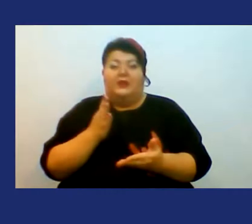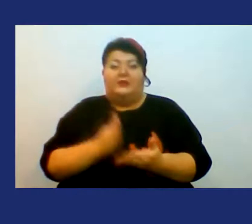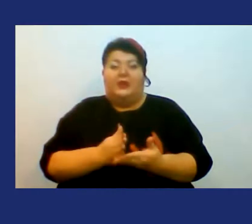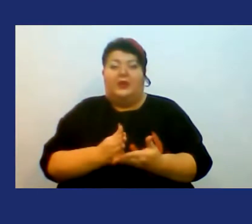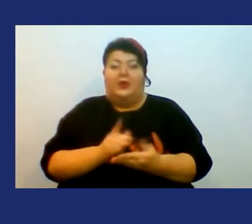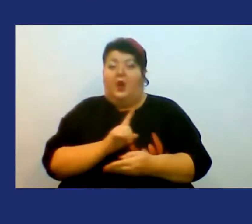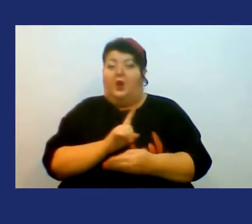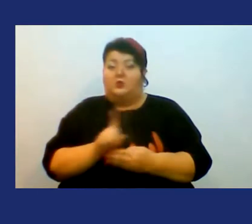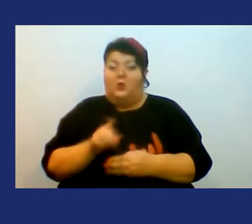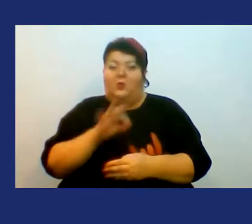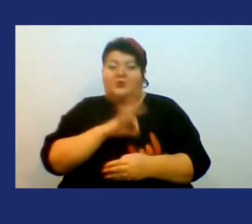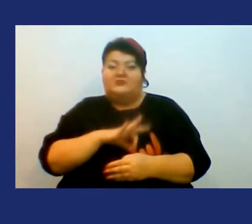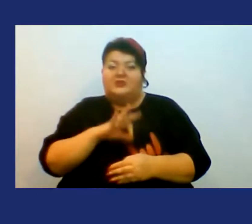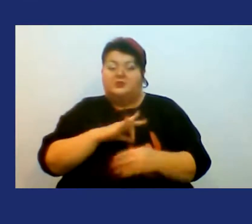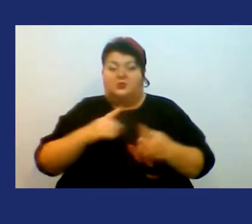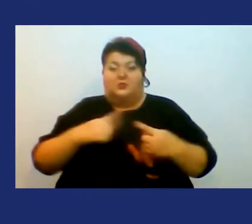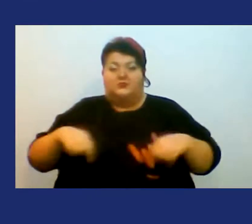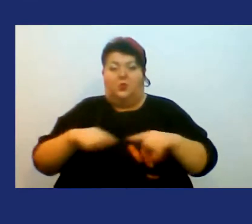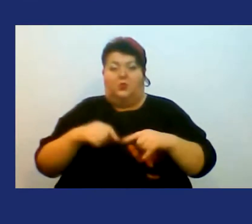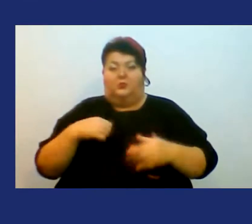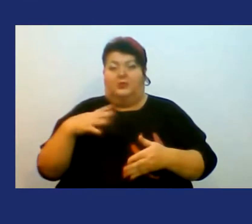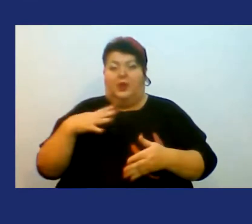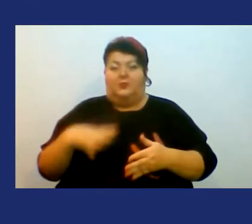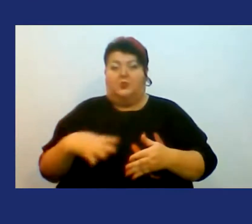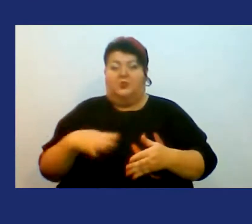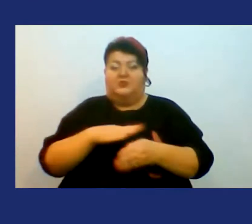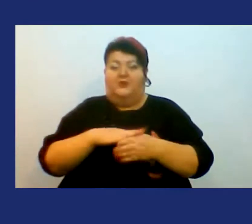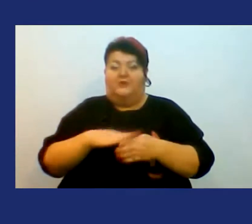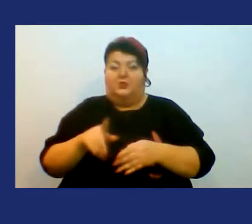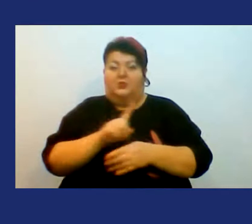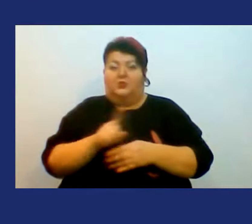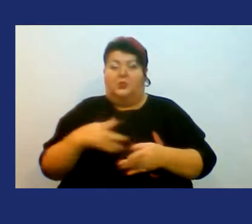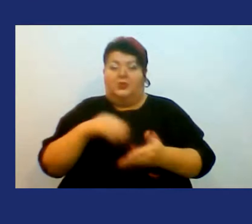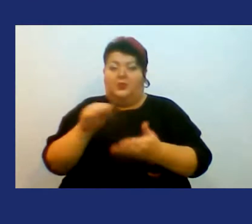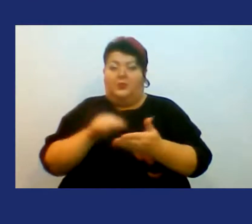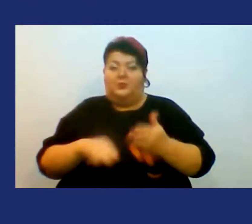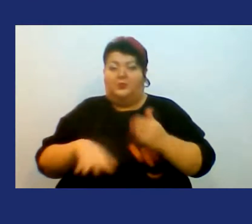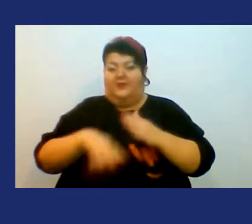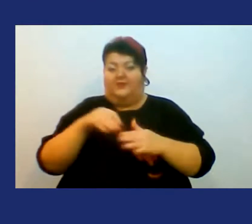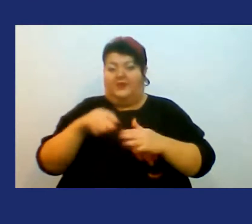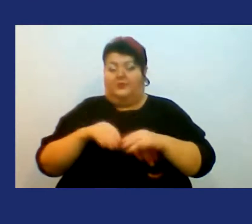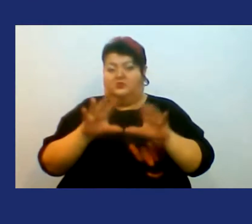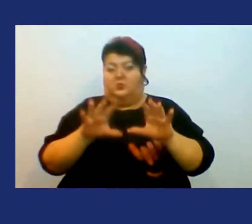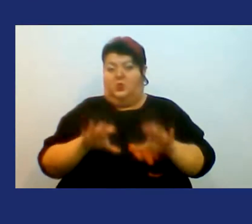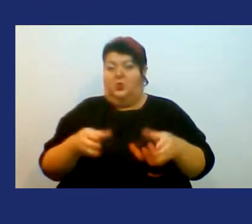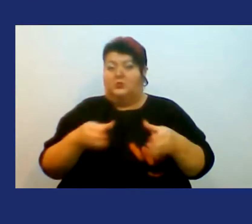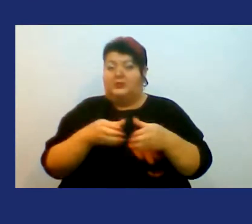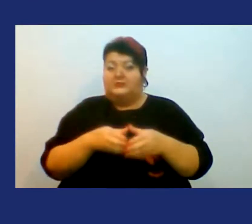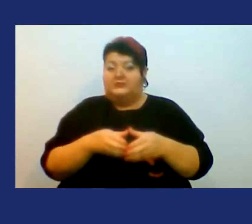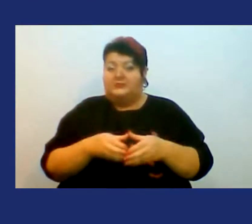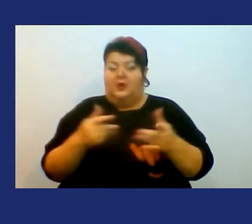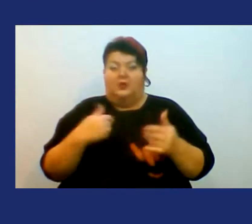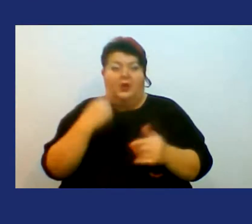a problem for sure. Uh, uh, and thus, uh, unfortunately,